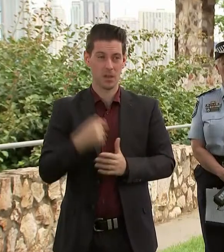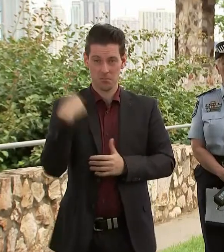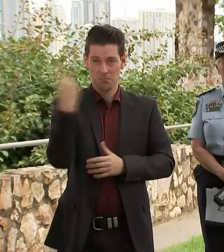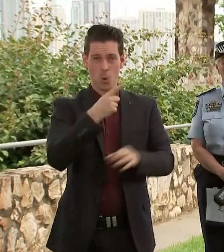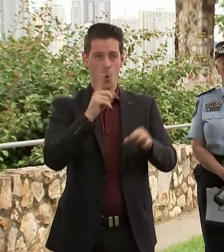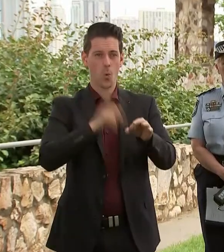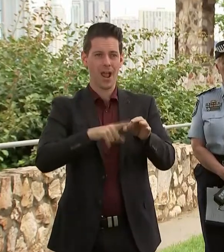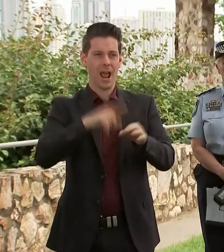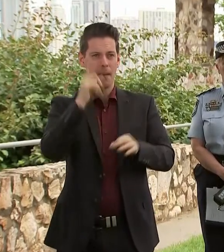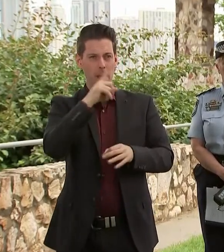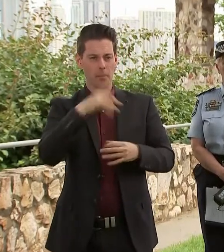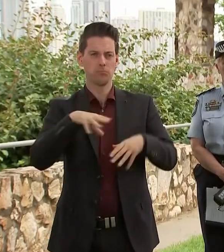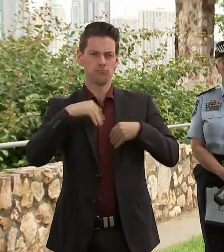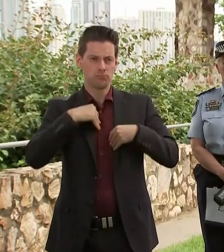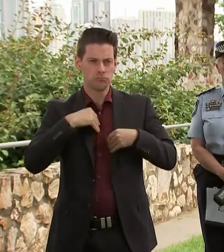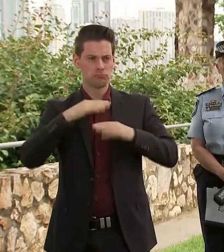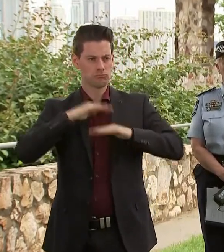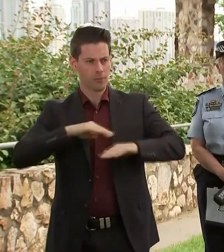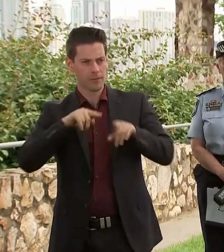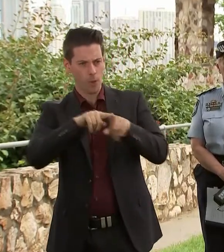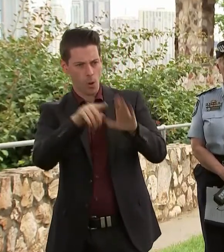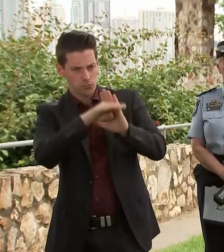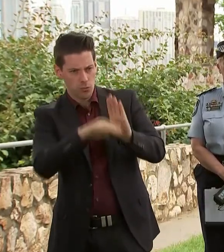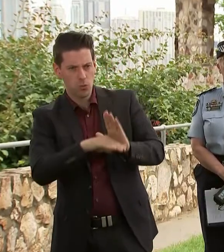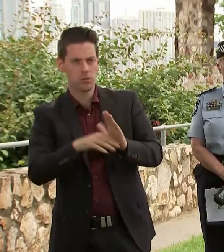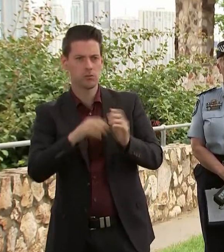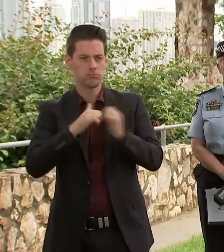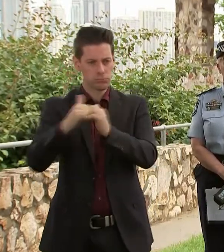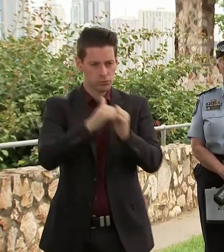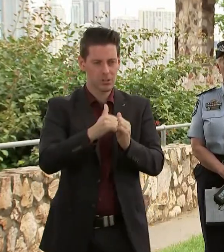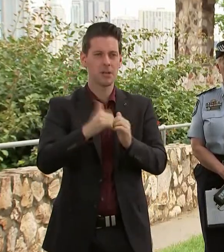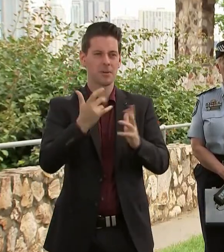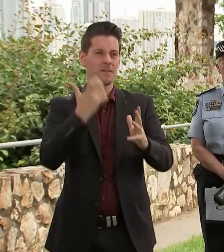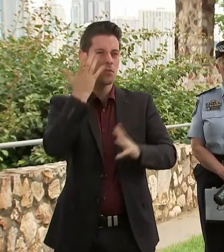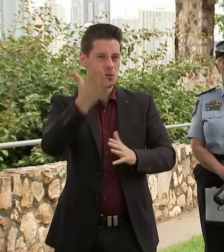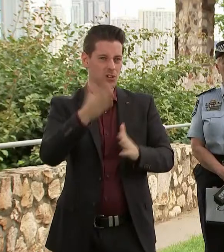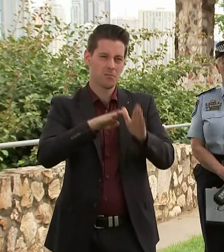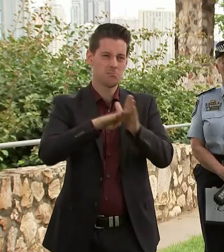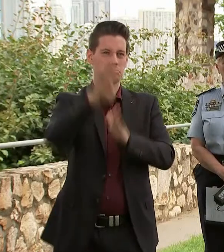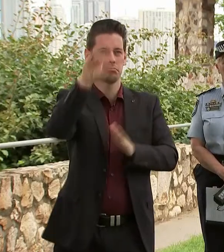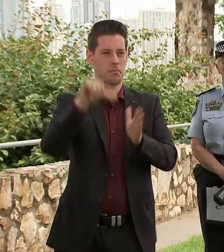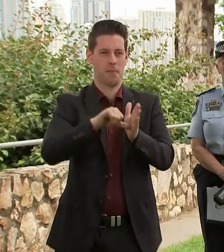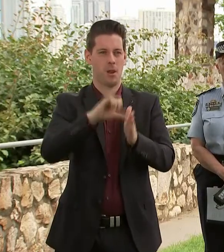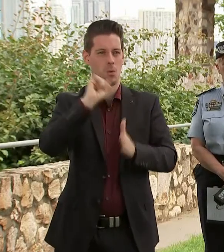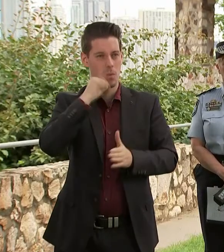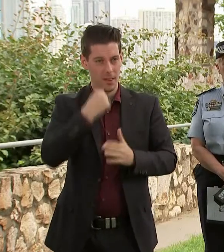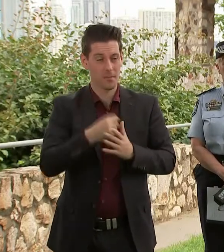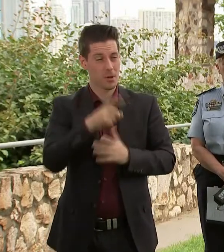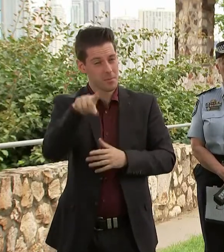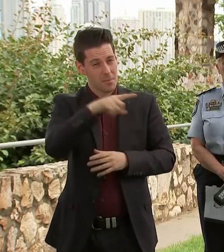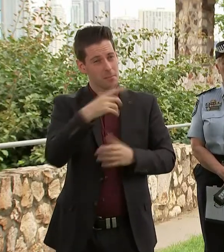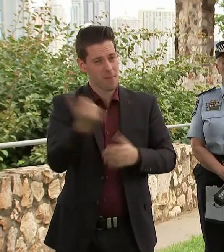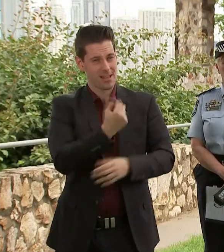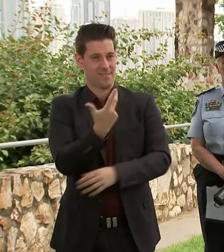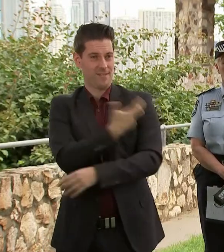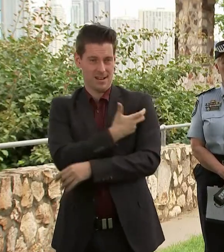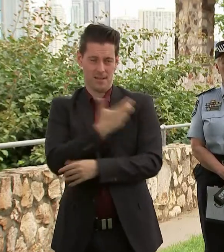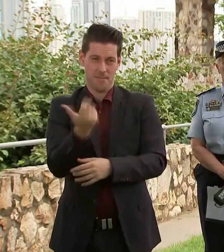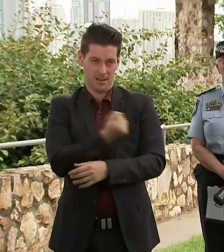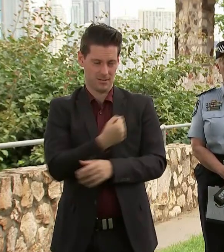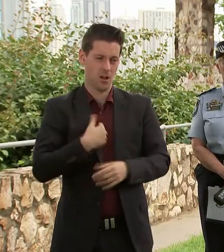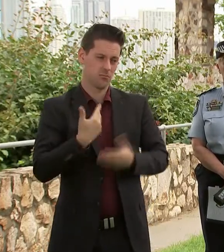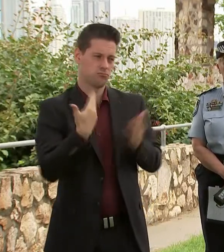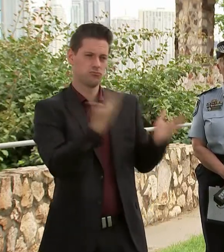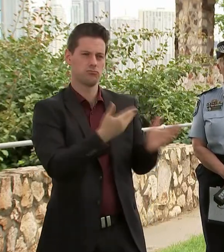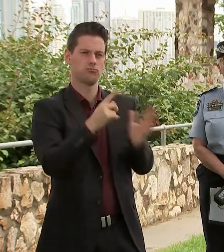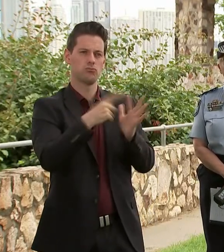we can continue to lead the country if we all get vaccinated. And on that point, I might hand over to Dr. Smith to say a few words about where